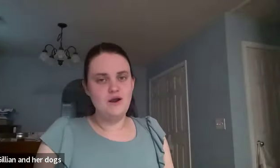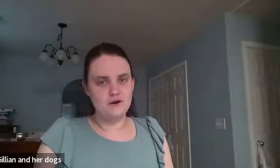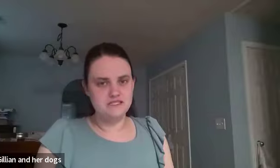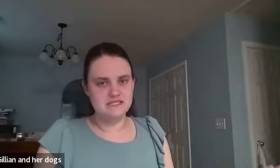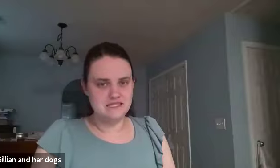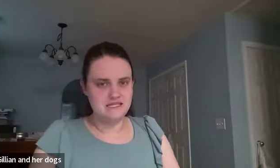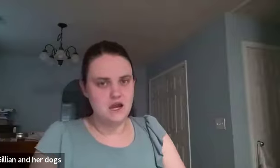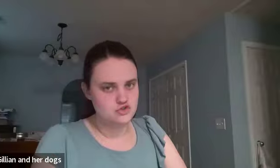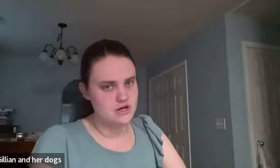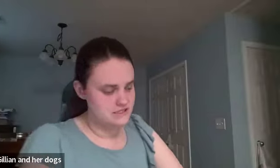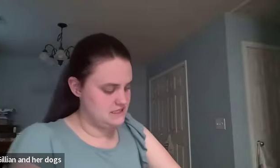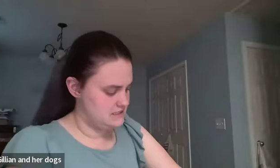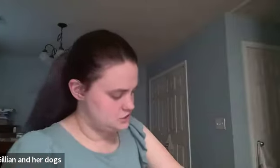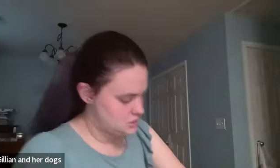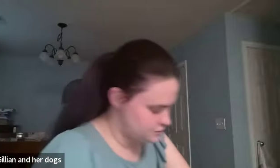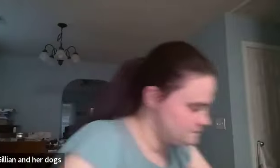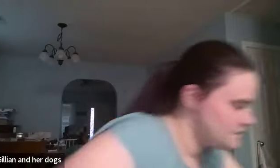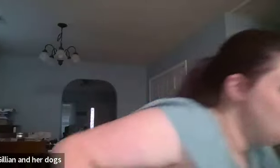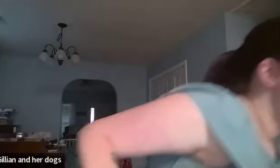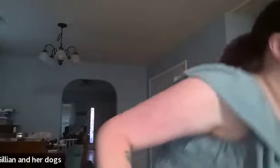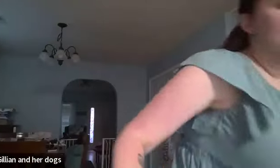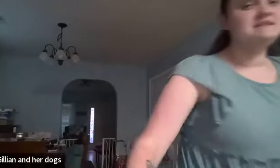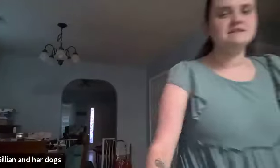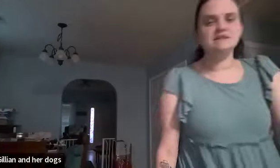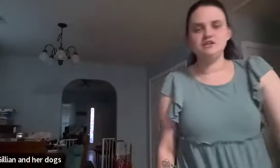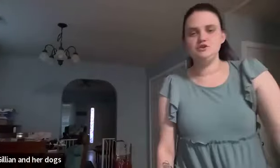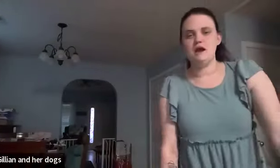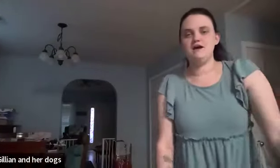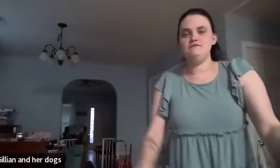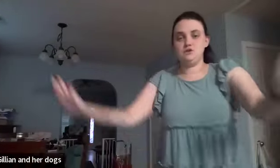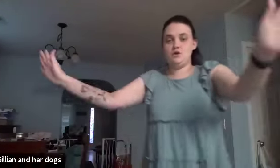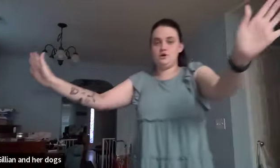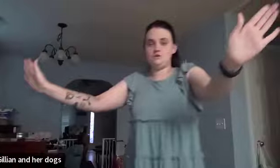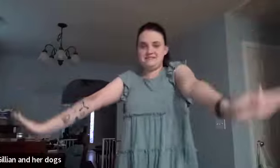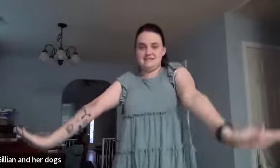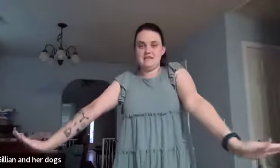of a hard one to see. I'll try to stand and show you. But basically, you have your arms